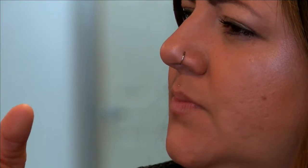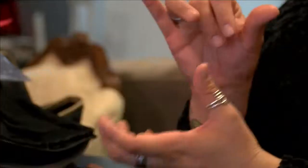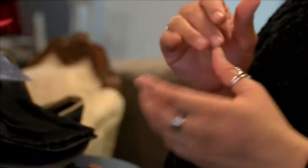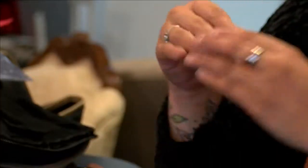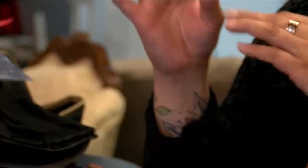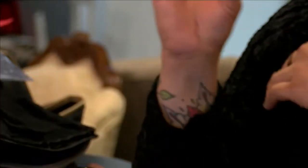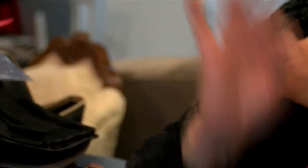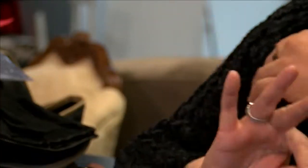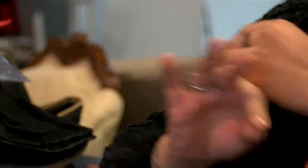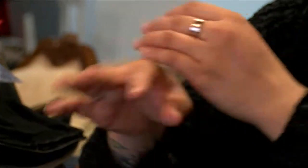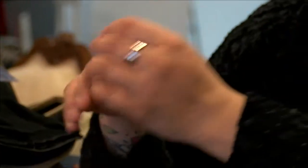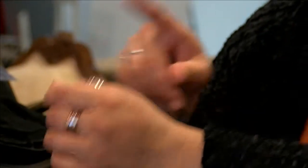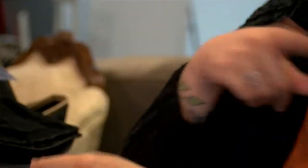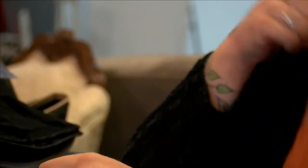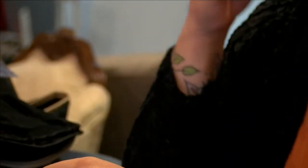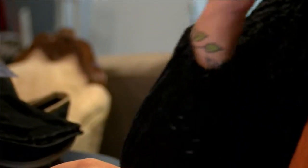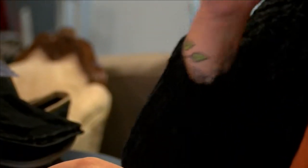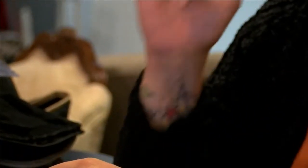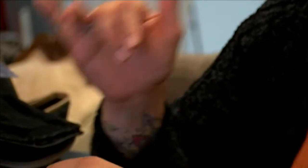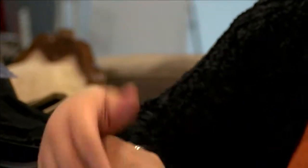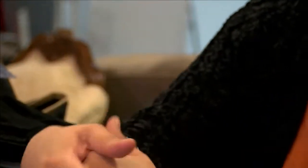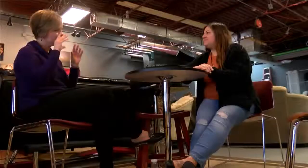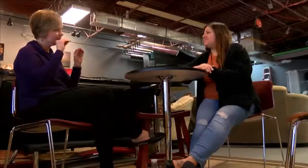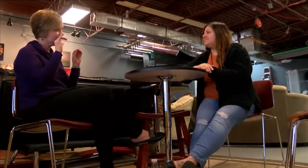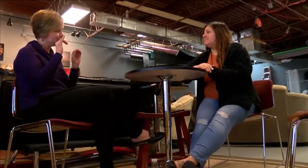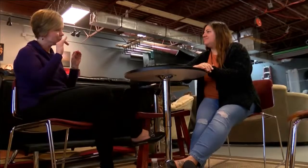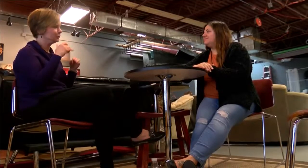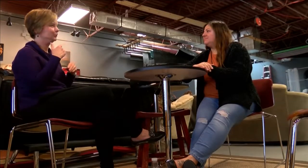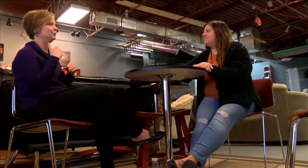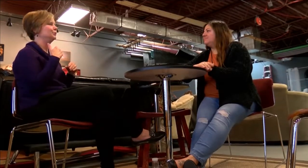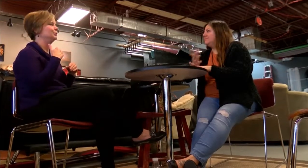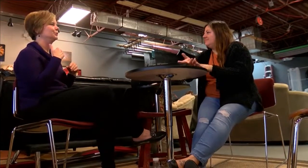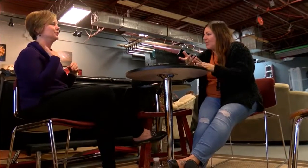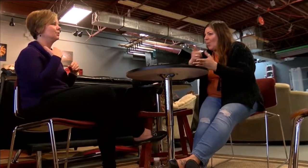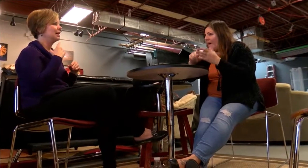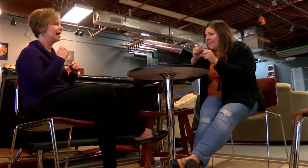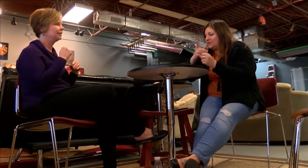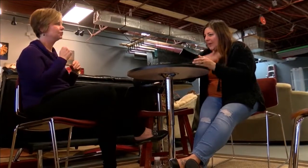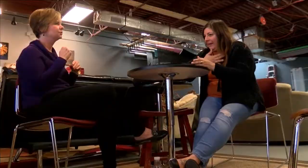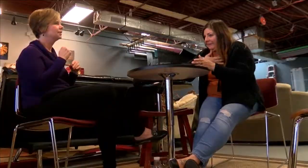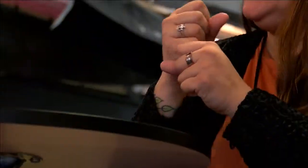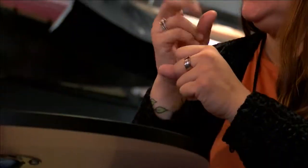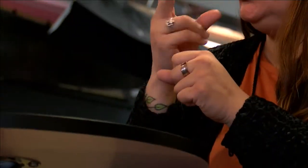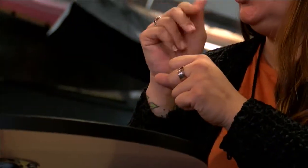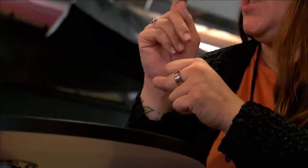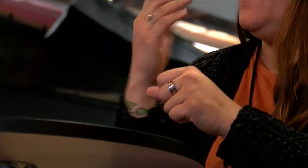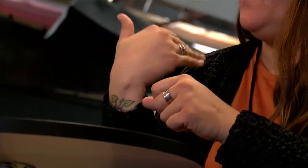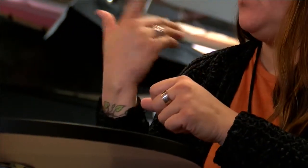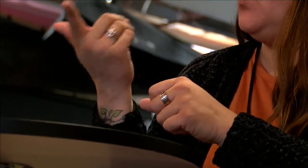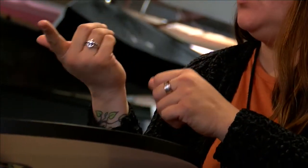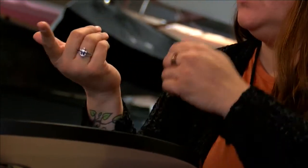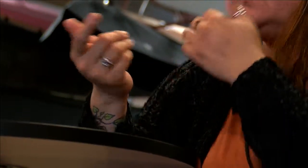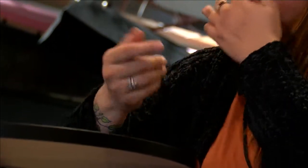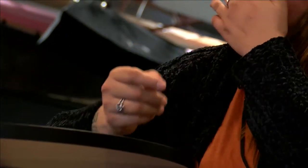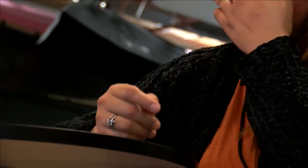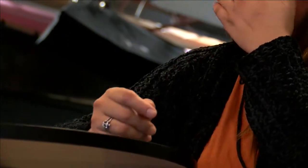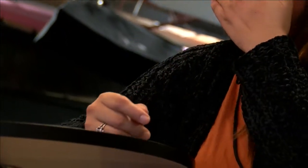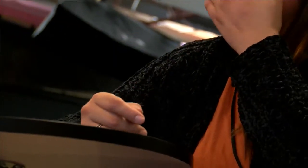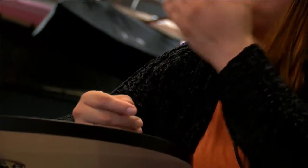even though the office or school tries to find one, leaving her in the dark about what's being said and not able to express what she's thinking.